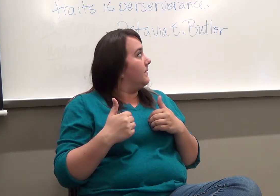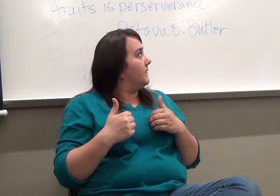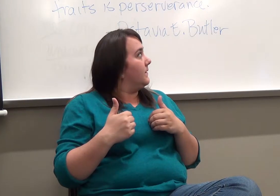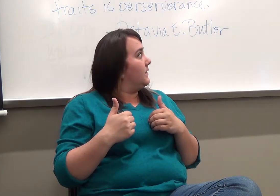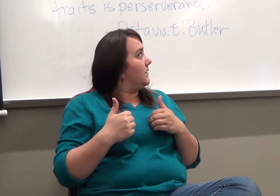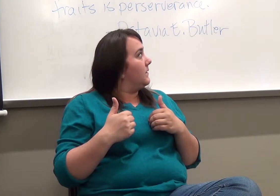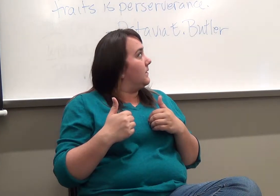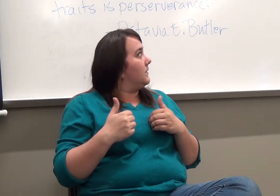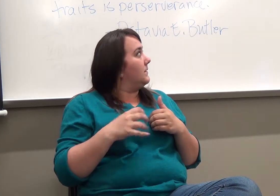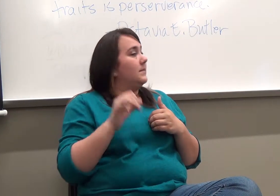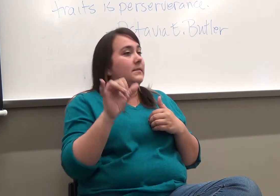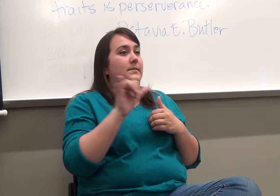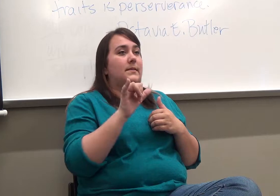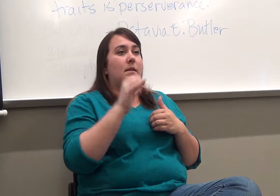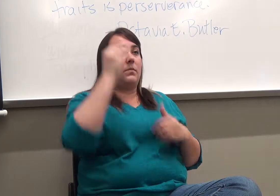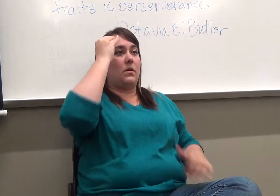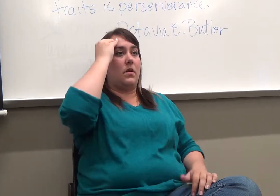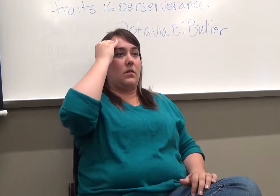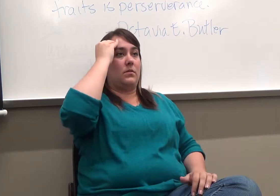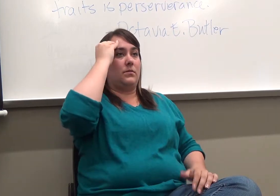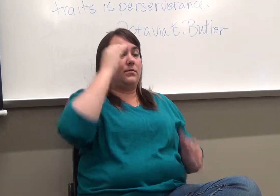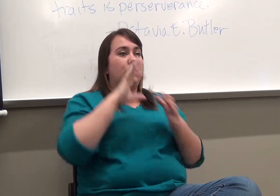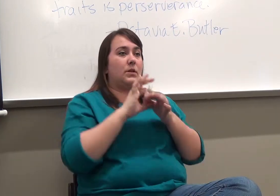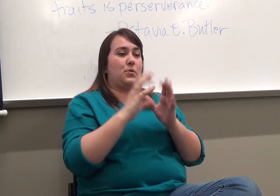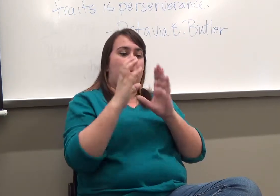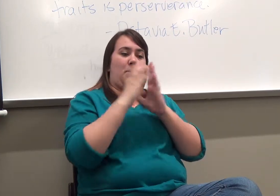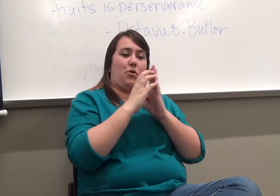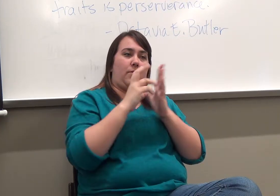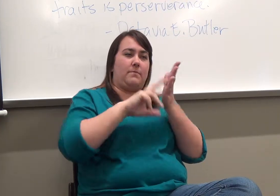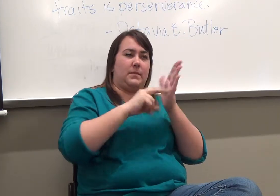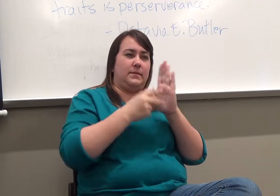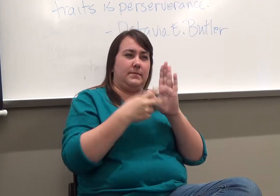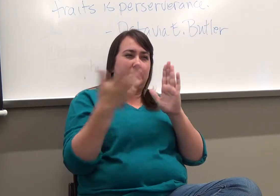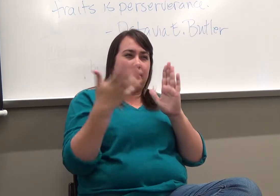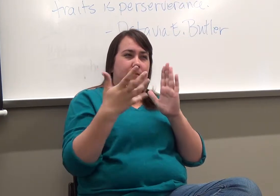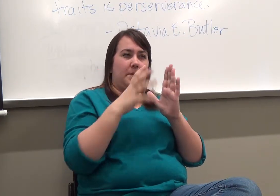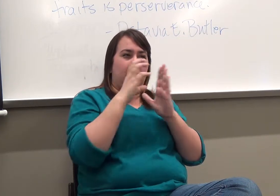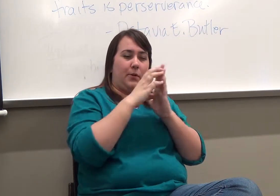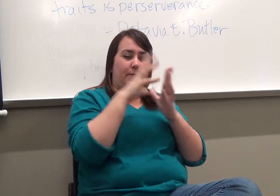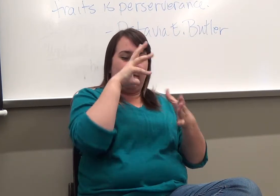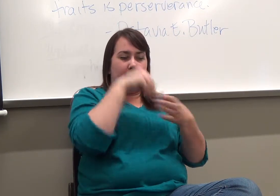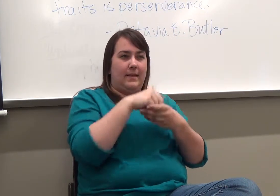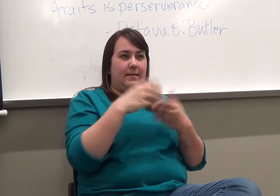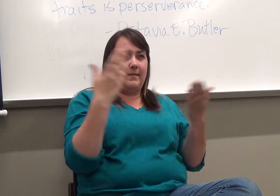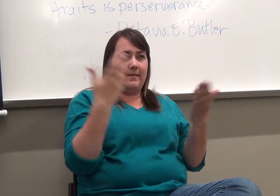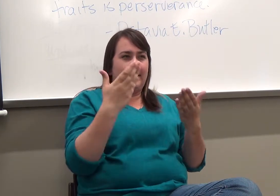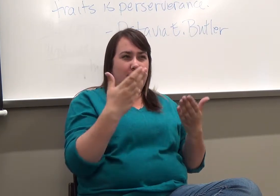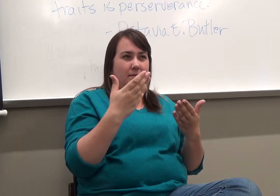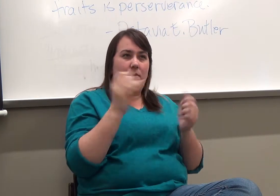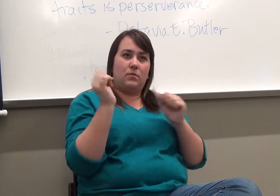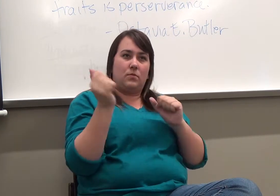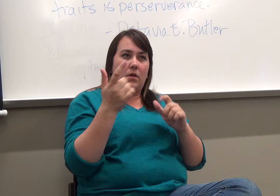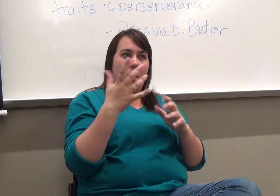the same knowledge of what a paragraph contains, okay? And I think